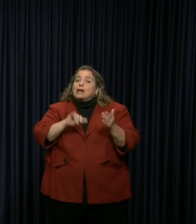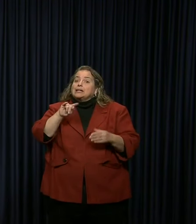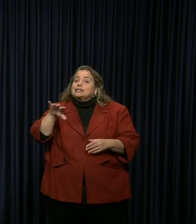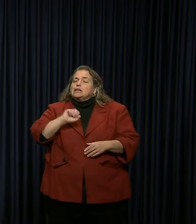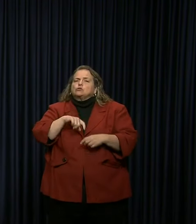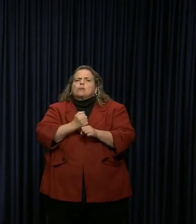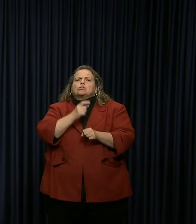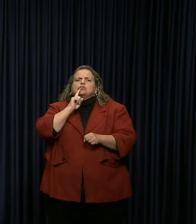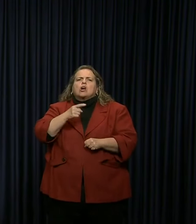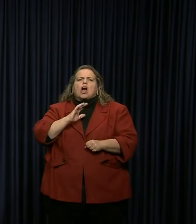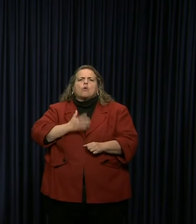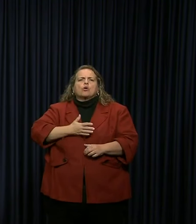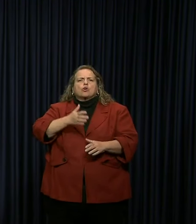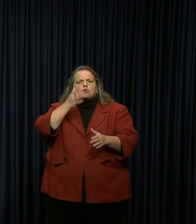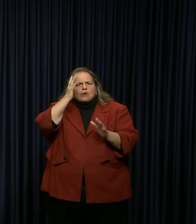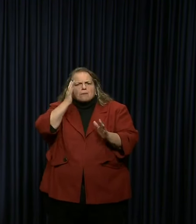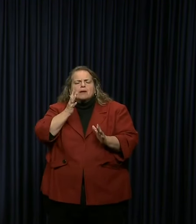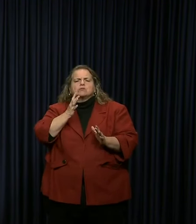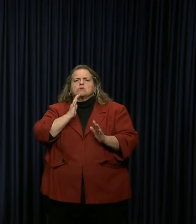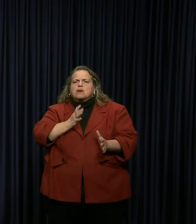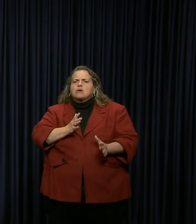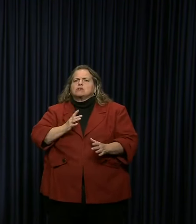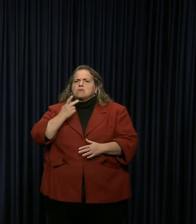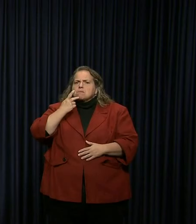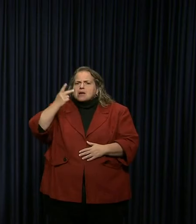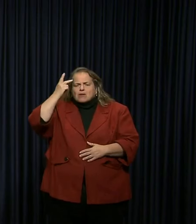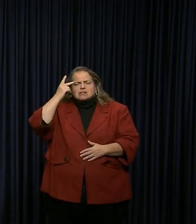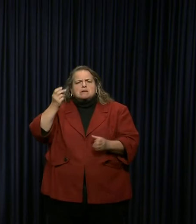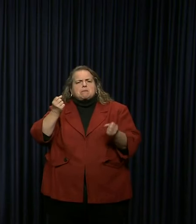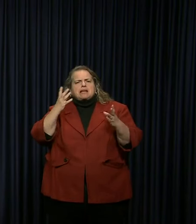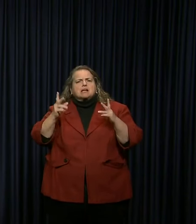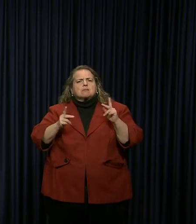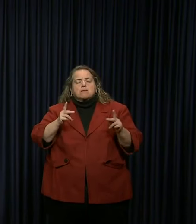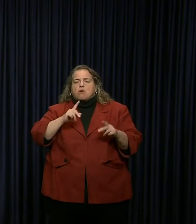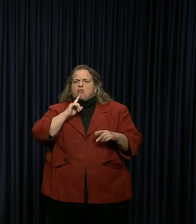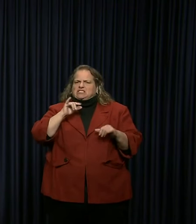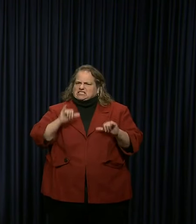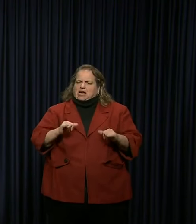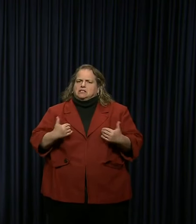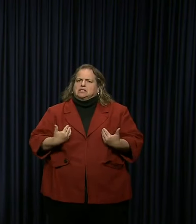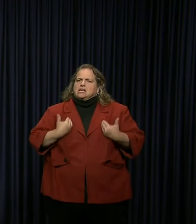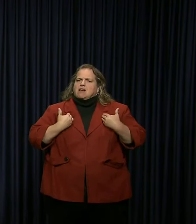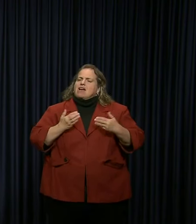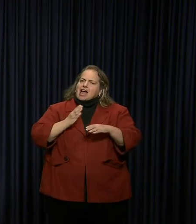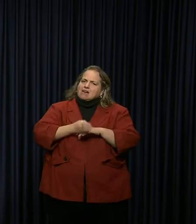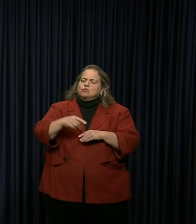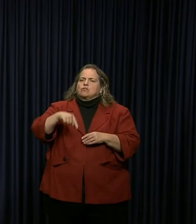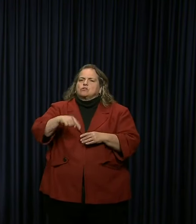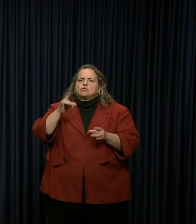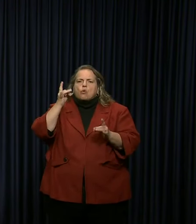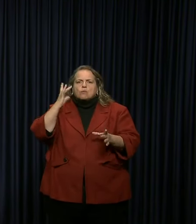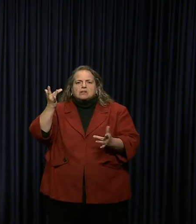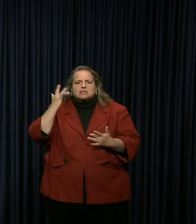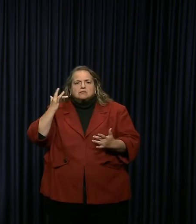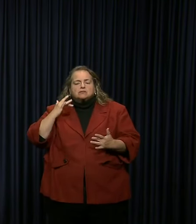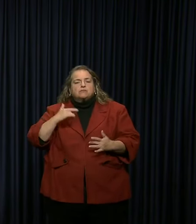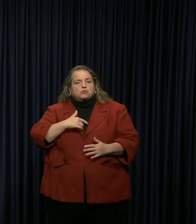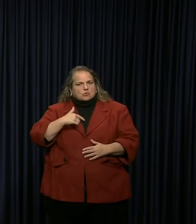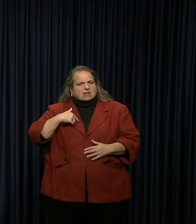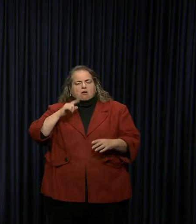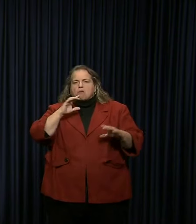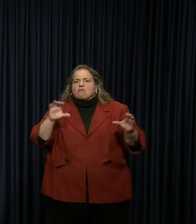our grandparents, and so many other folks are here with us after this. We are performing. We are